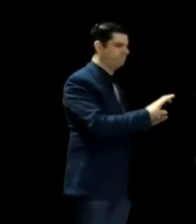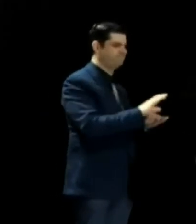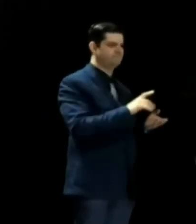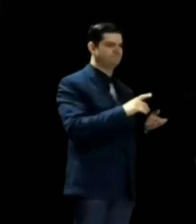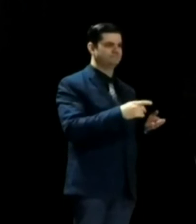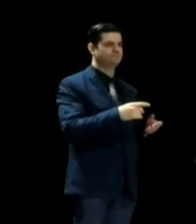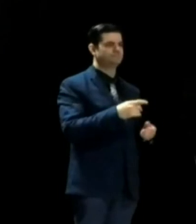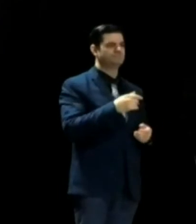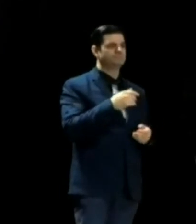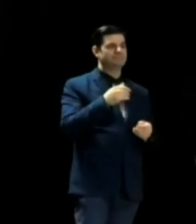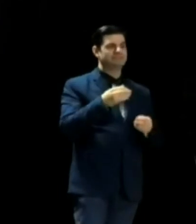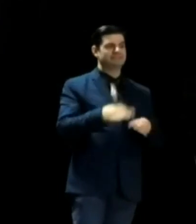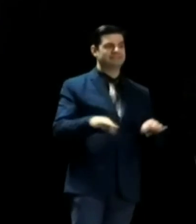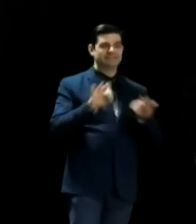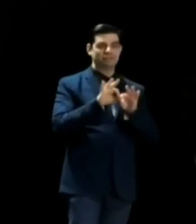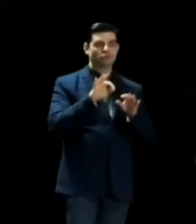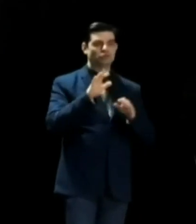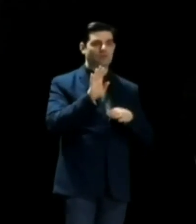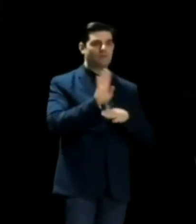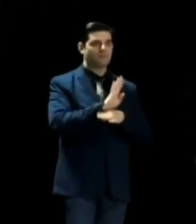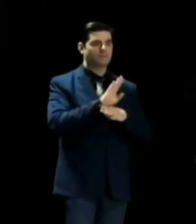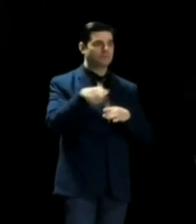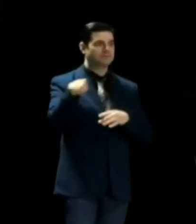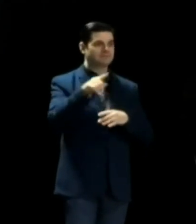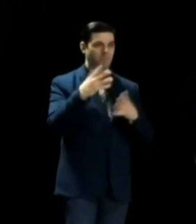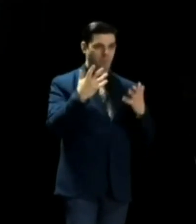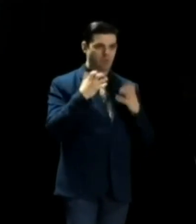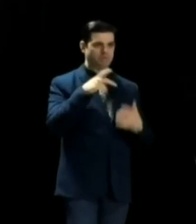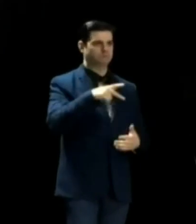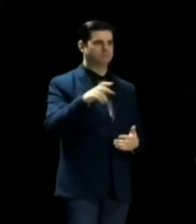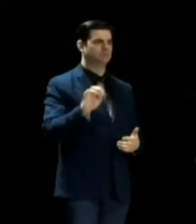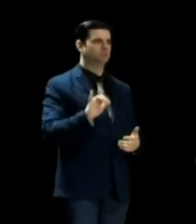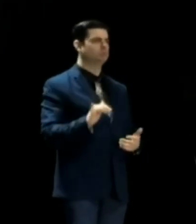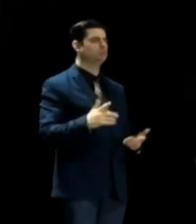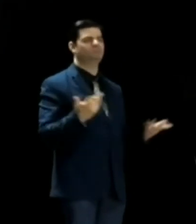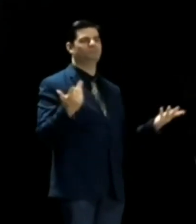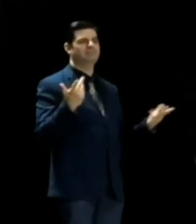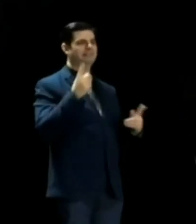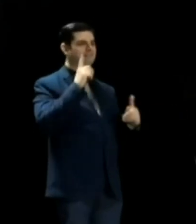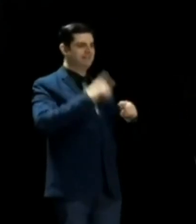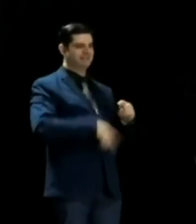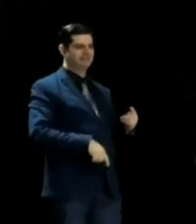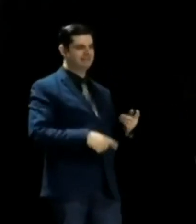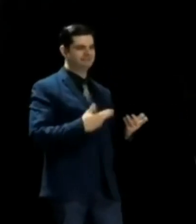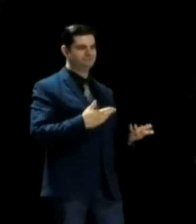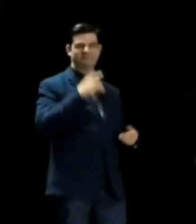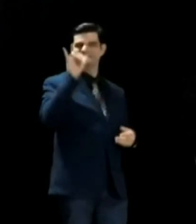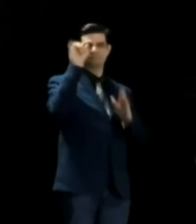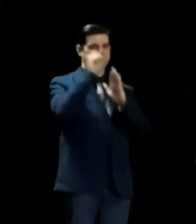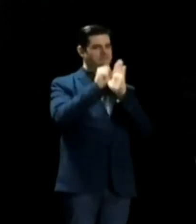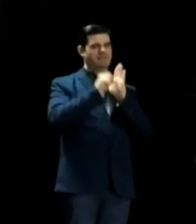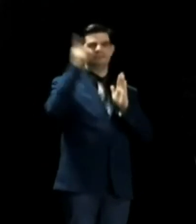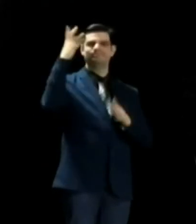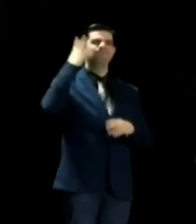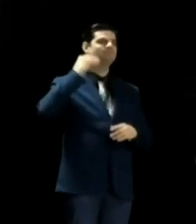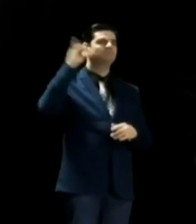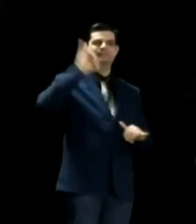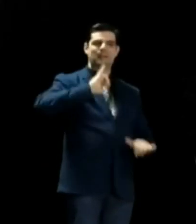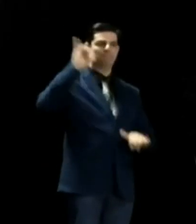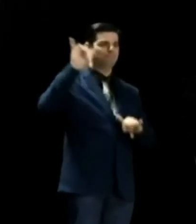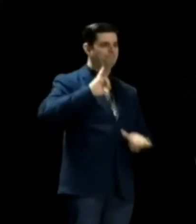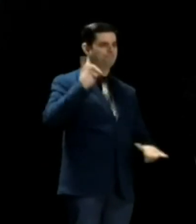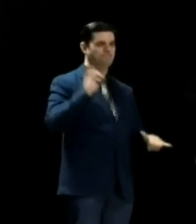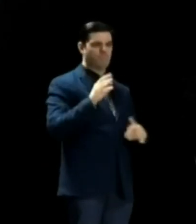it as you have new regs. And the state obviously is in the same boat. So I